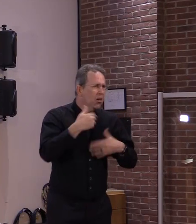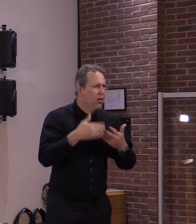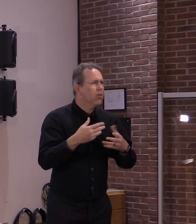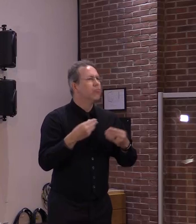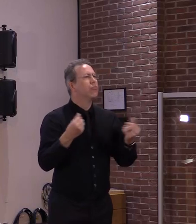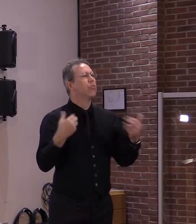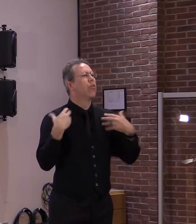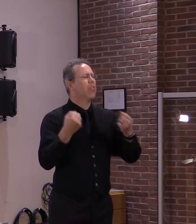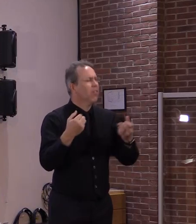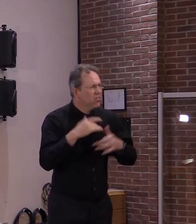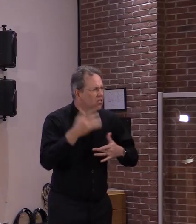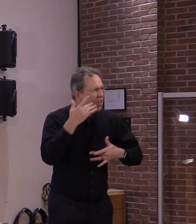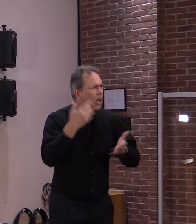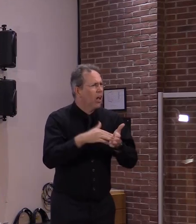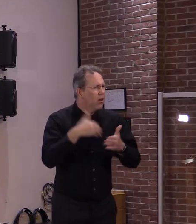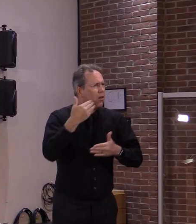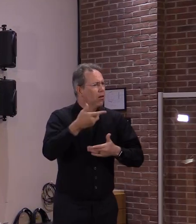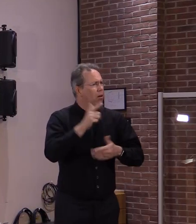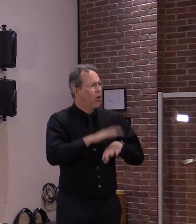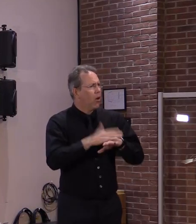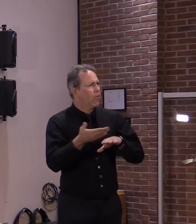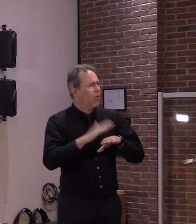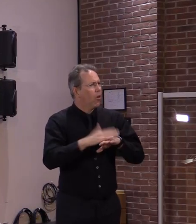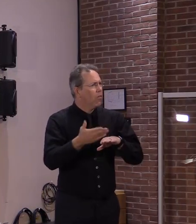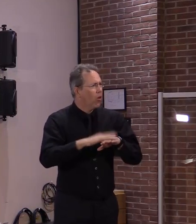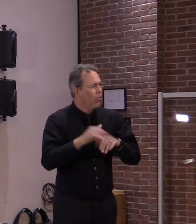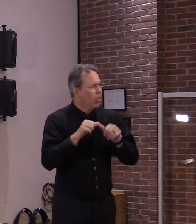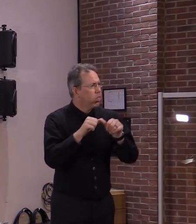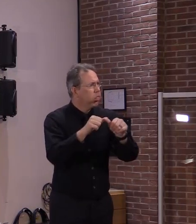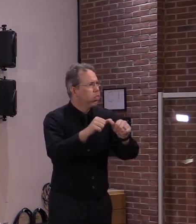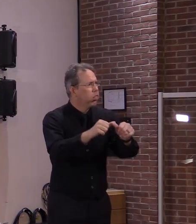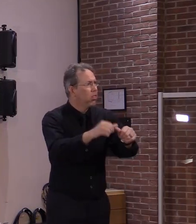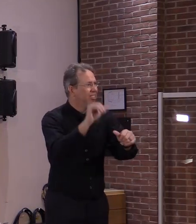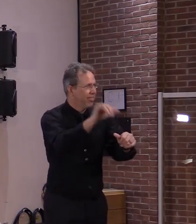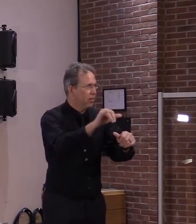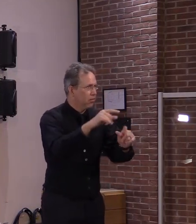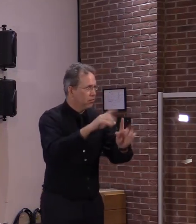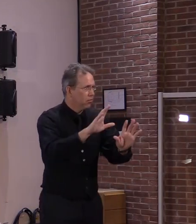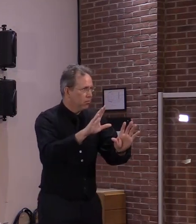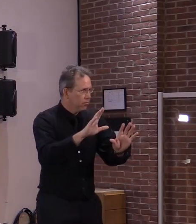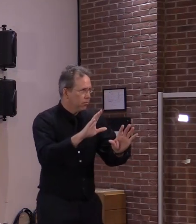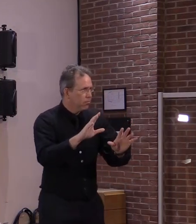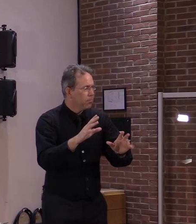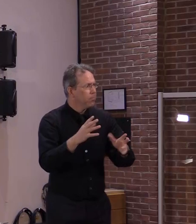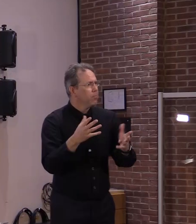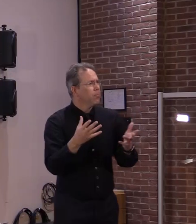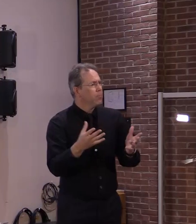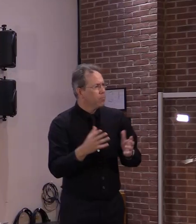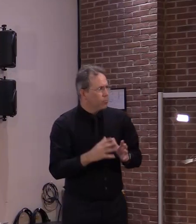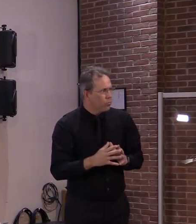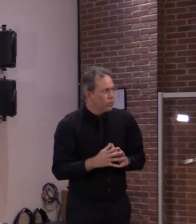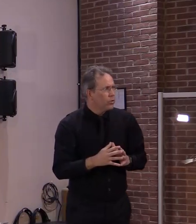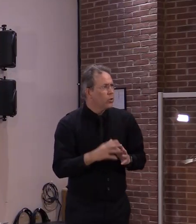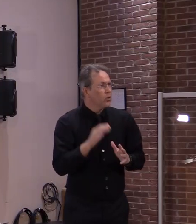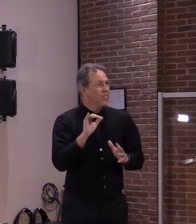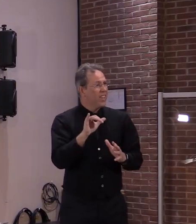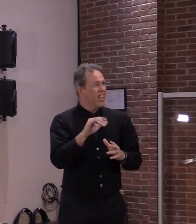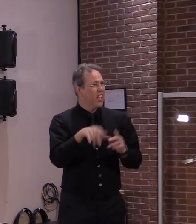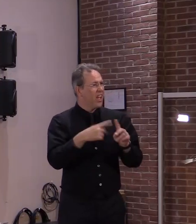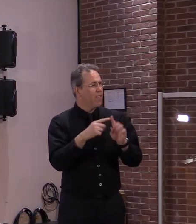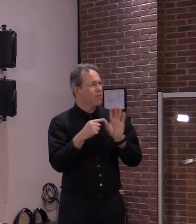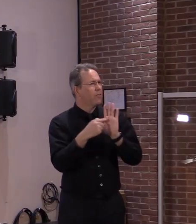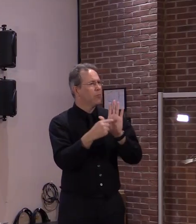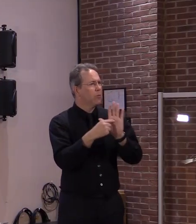concern around this, but again, not that much unfavorable outcomes, though certainly it causes a lot